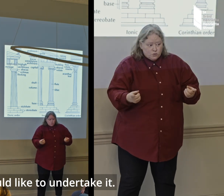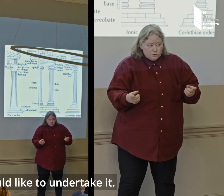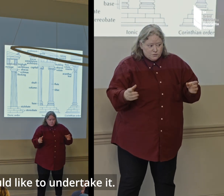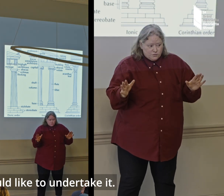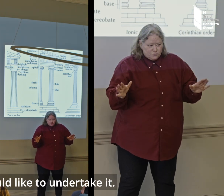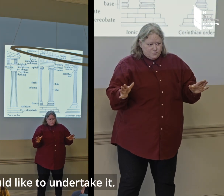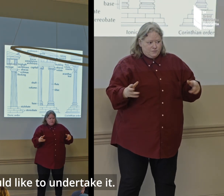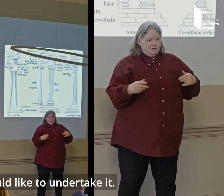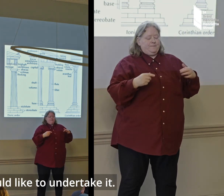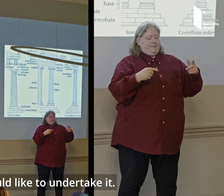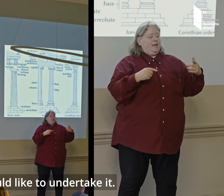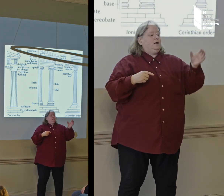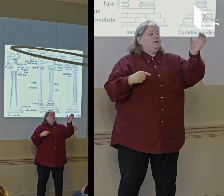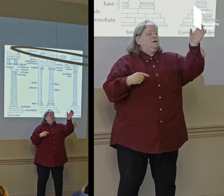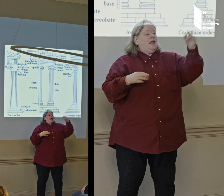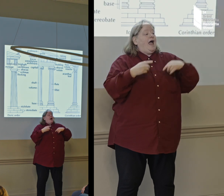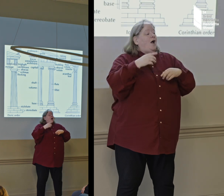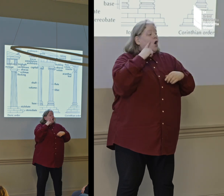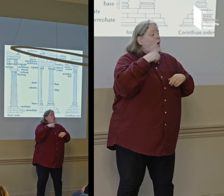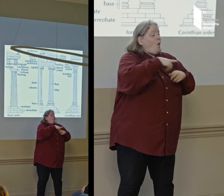if you would like to undertake it.